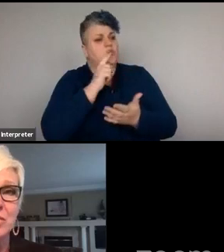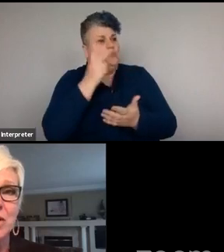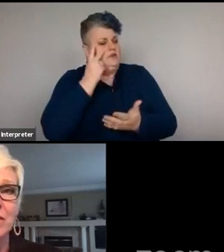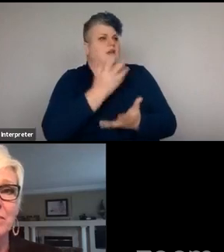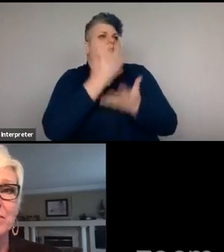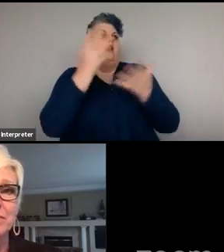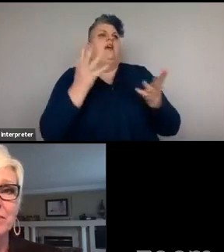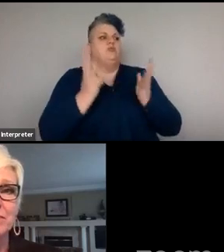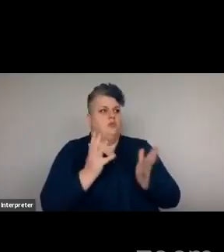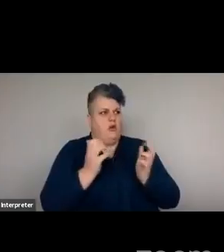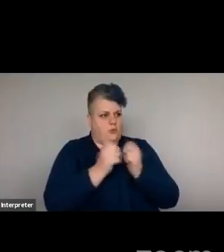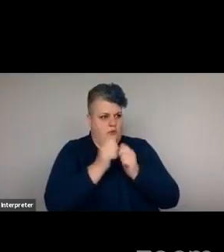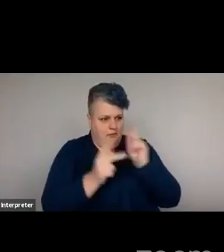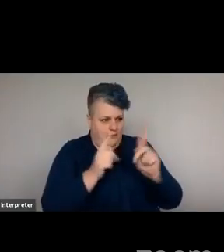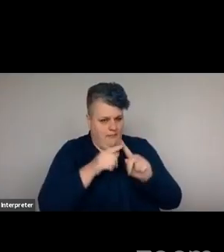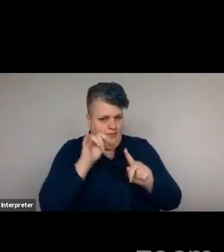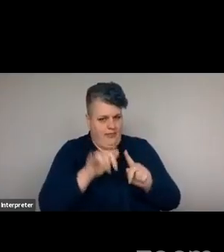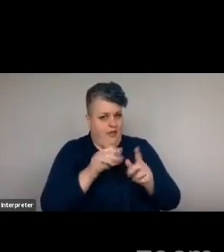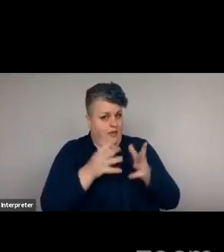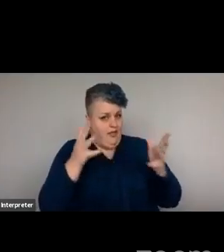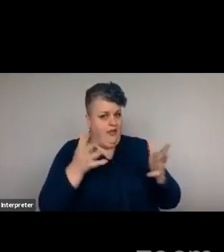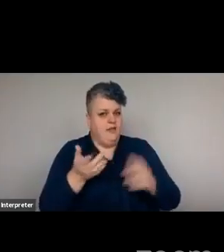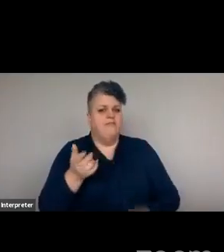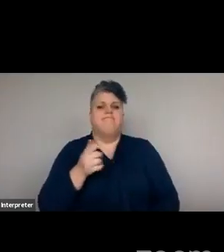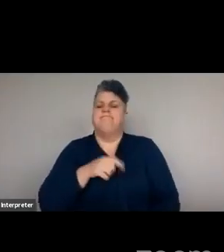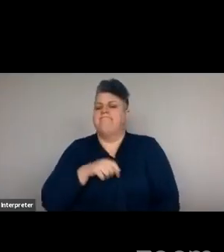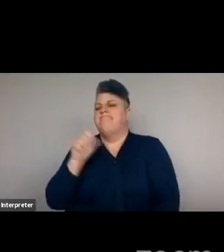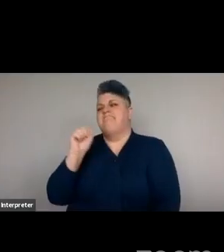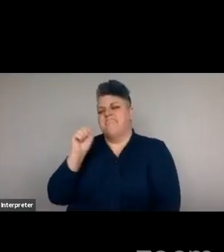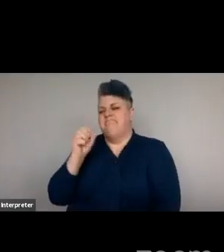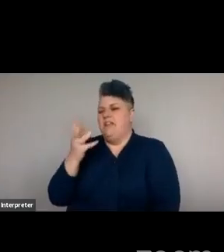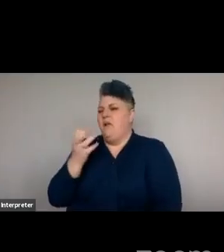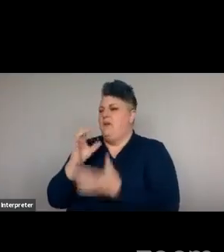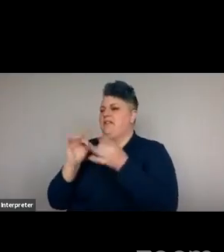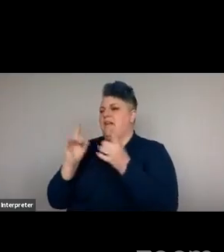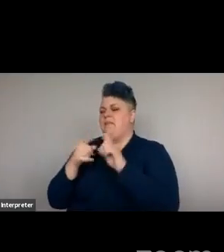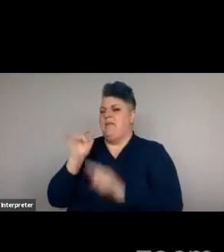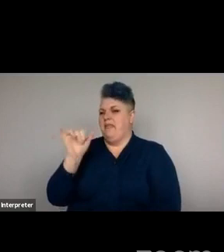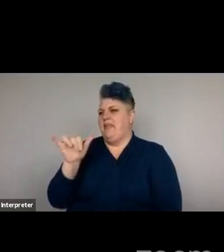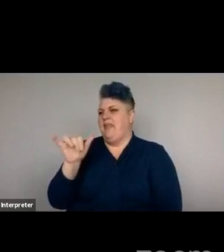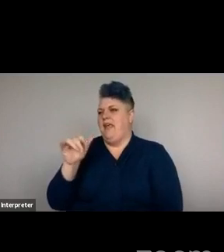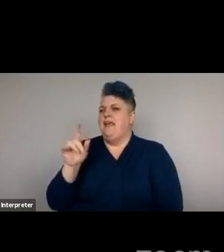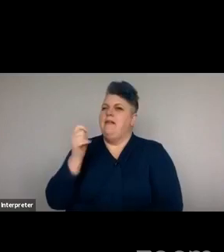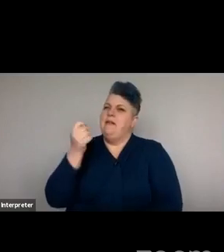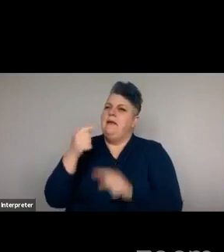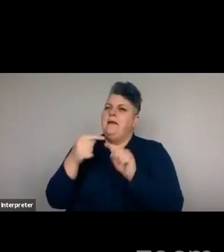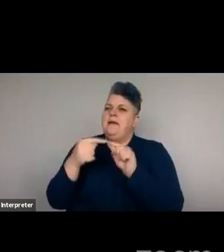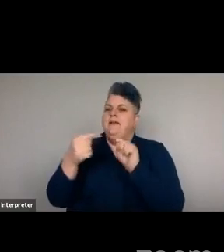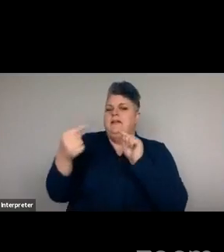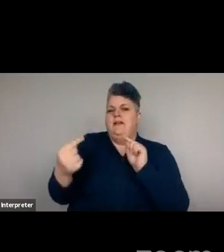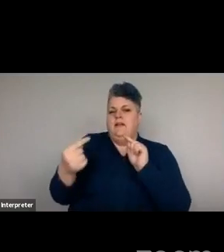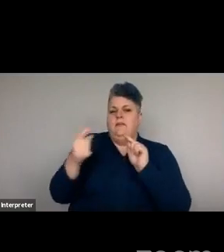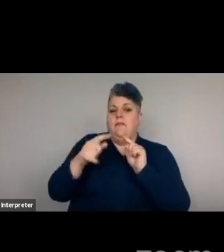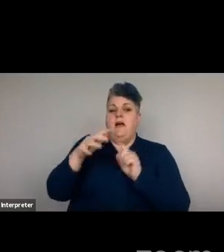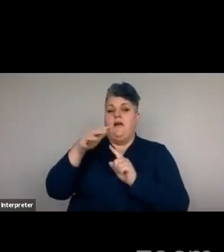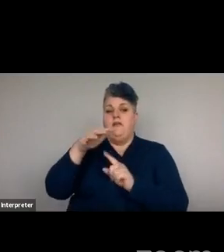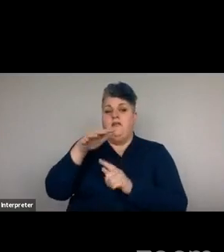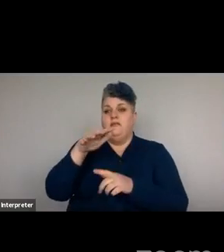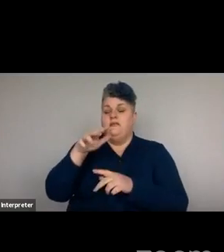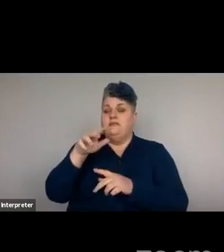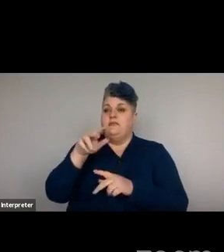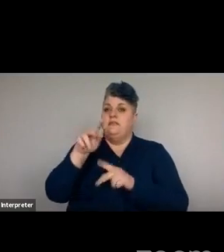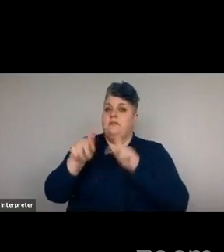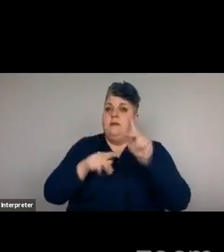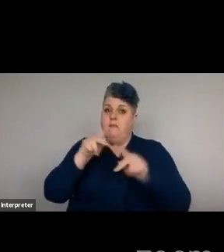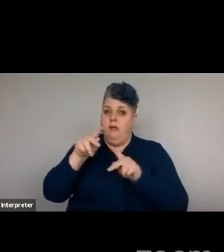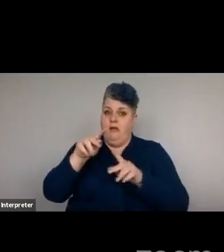situation as well. Yeah, I actually wanted to comment, kind of go on the opposite end and talk about a population that doesn't get, I